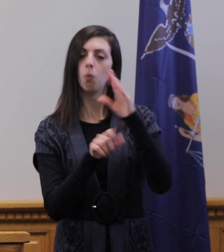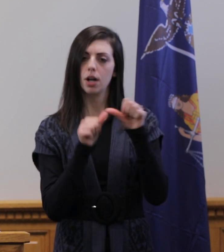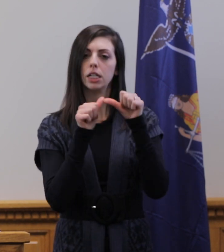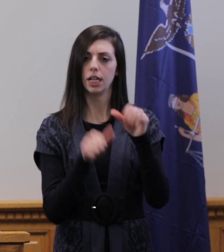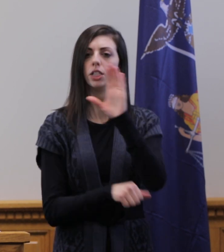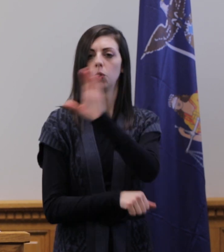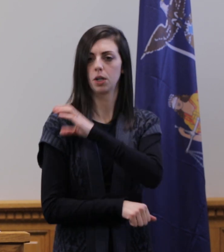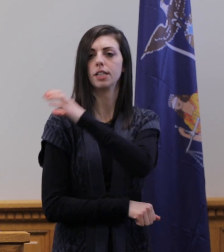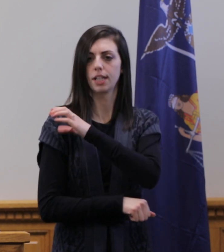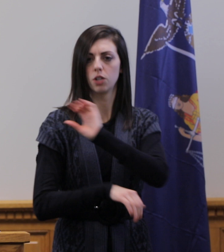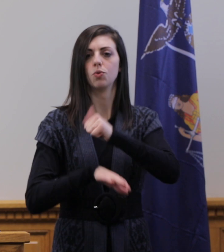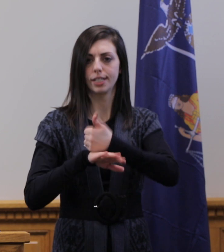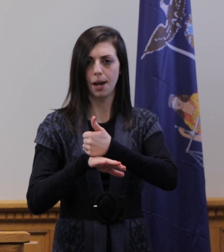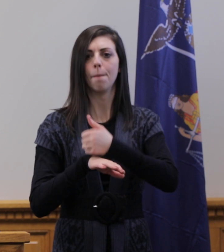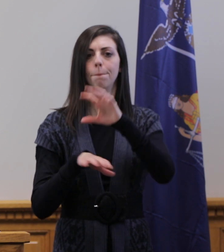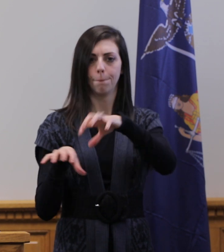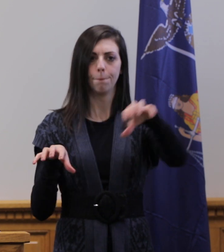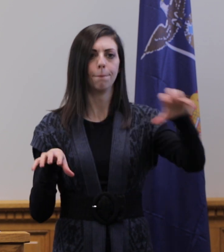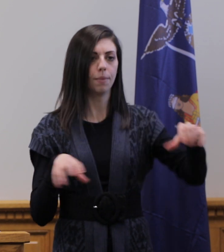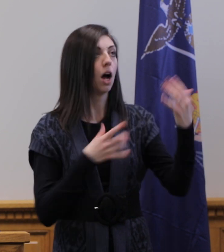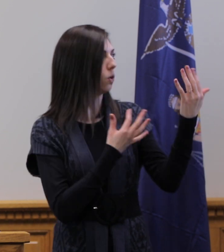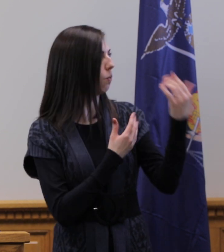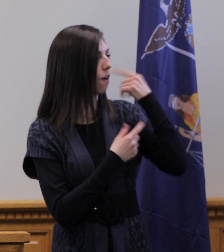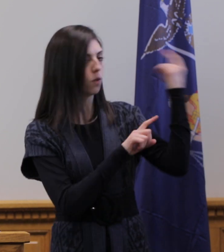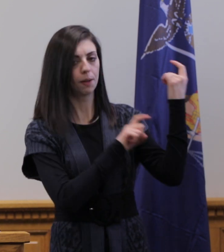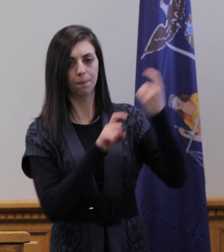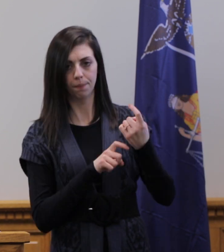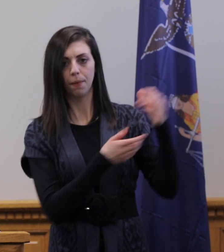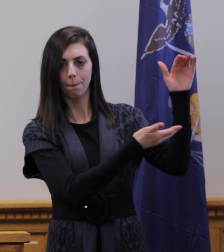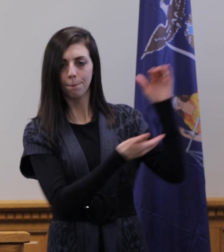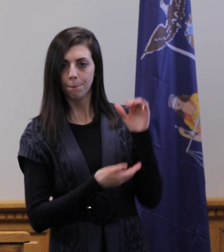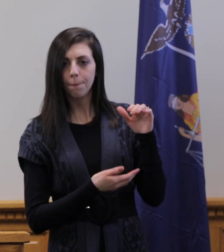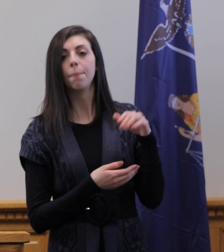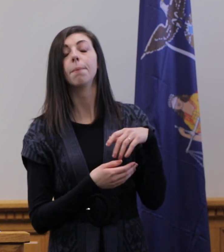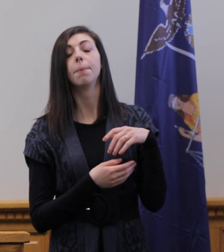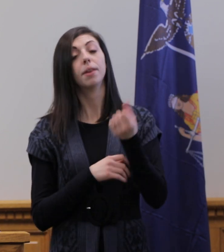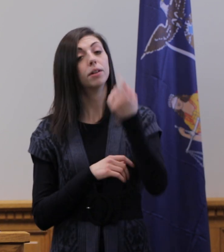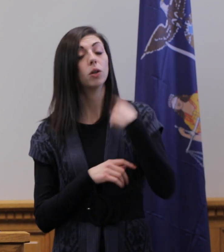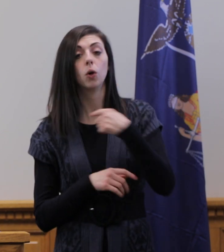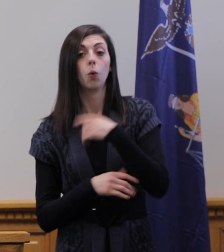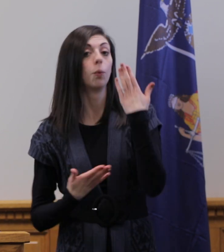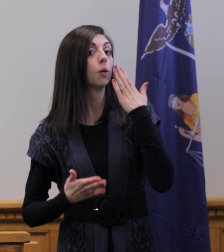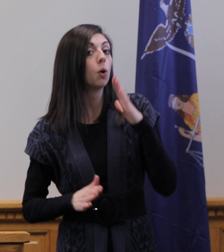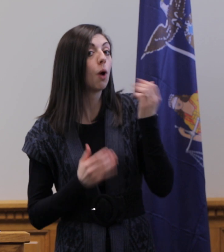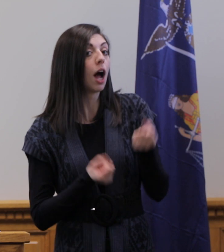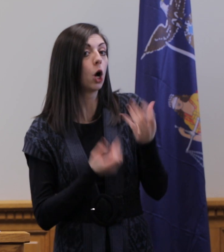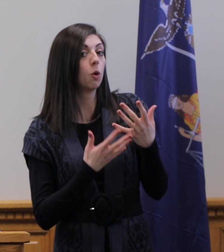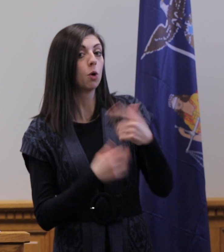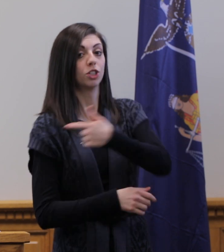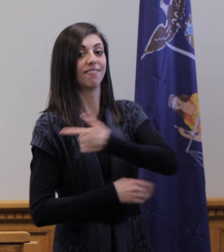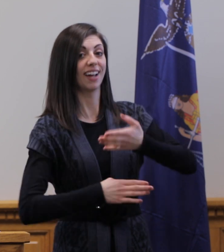to vaccinate as we receive shipments of vaccine. Please understand that we are not aware of the amount of vaccine that is